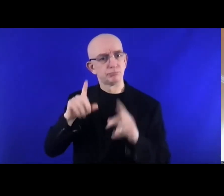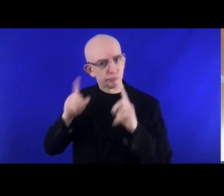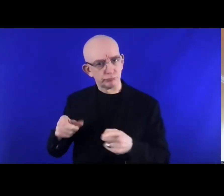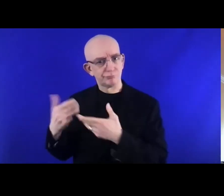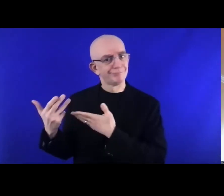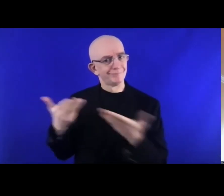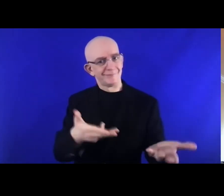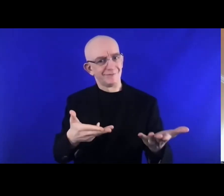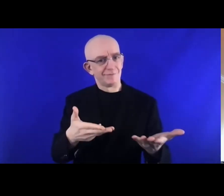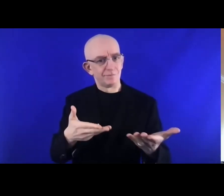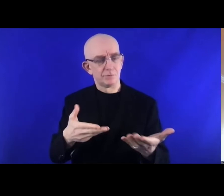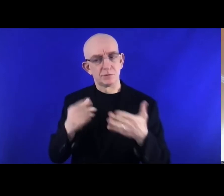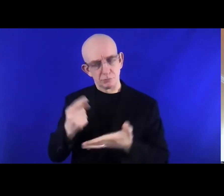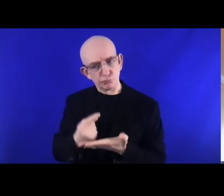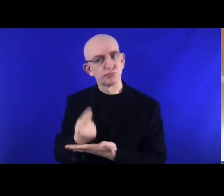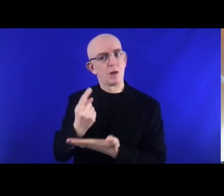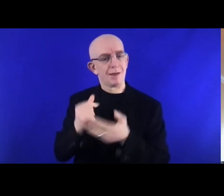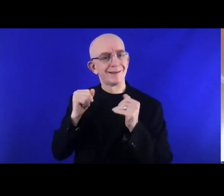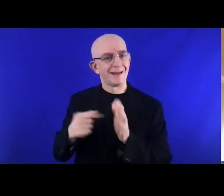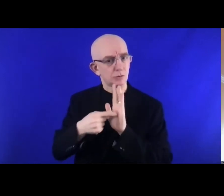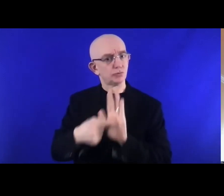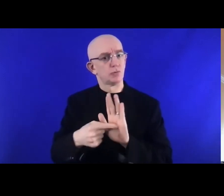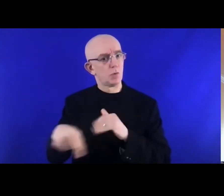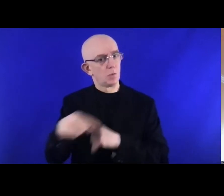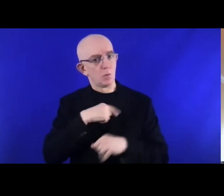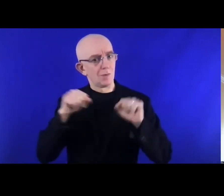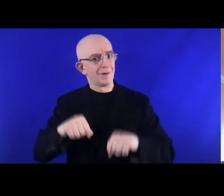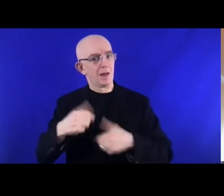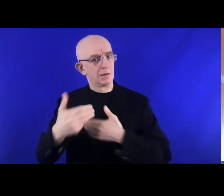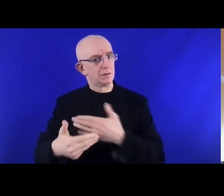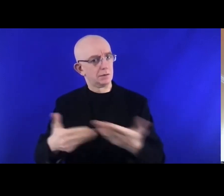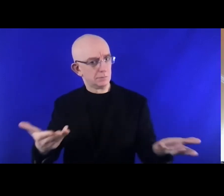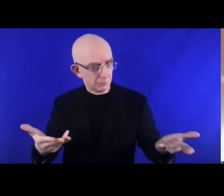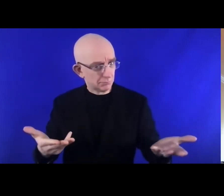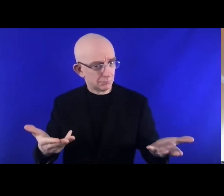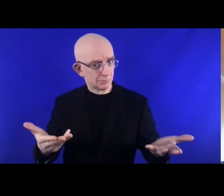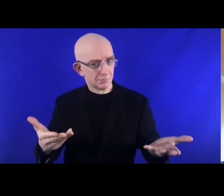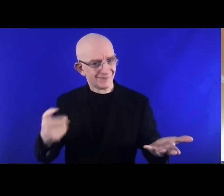of doing this. We may be slow or we may be